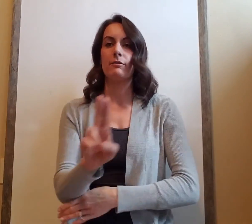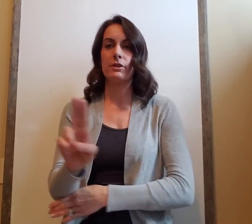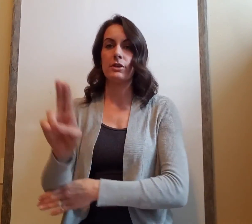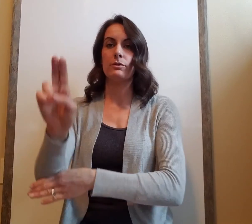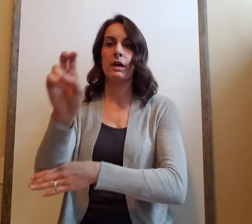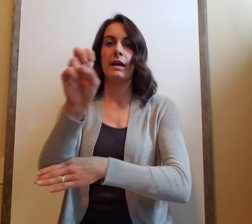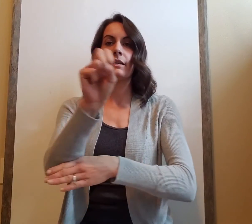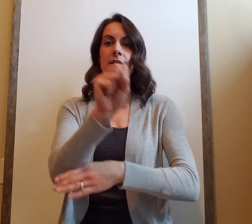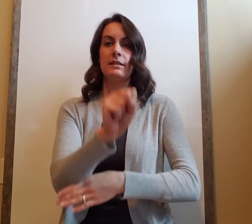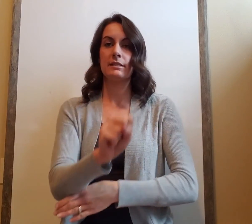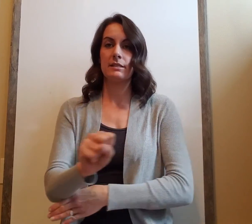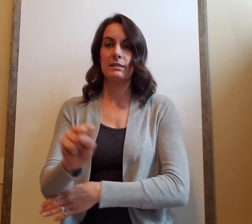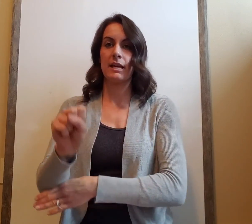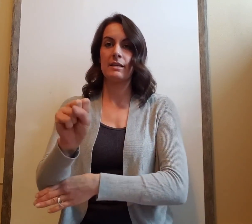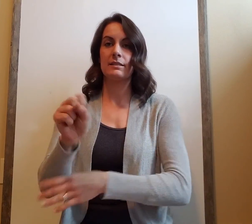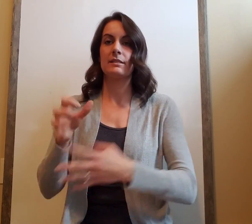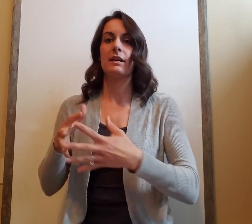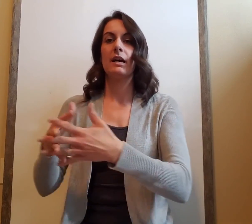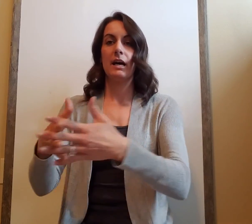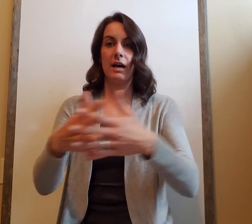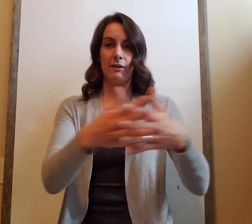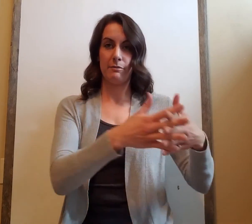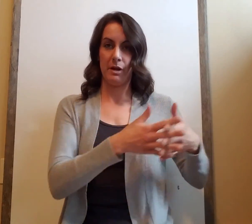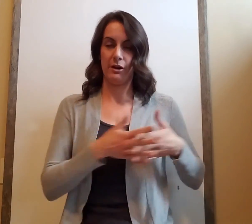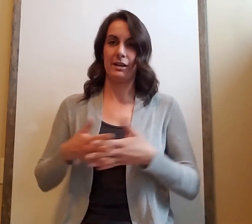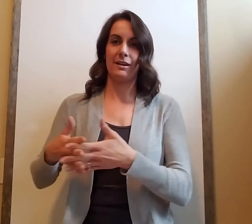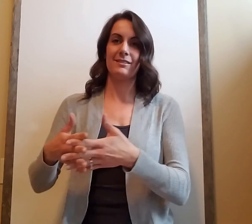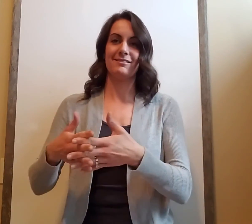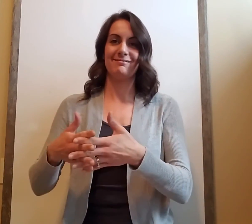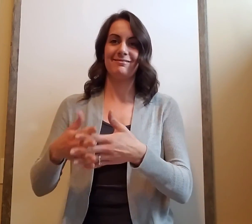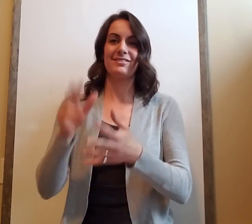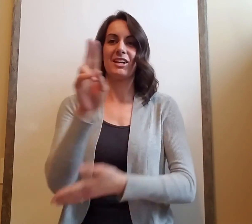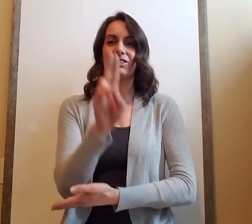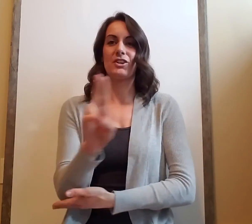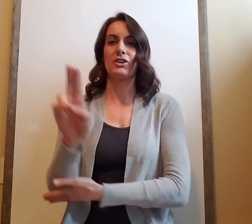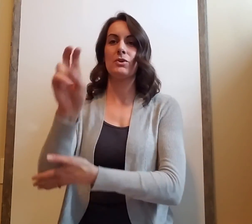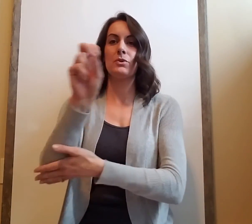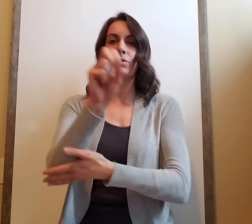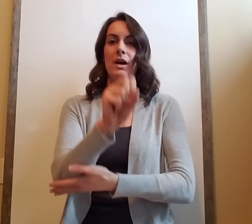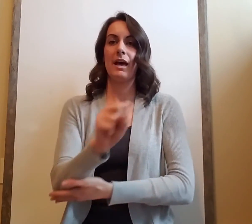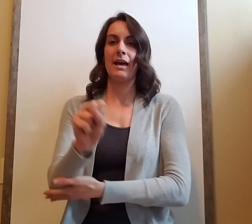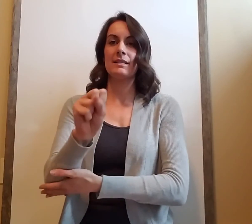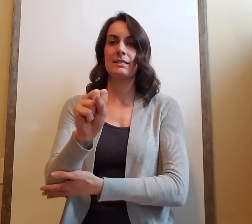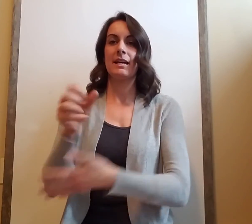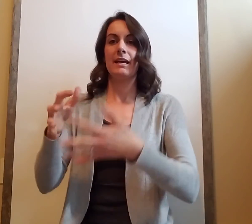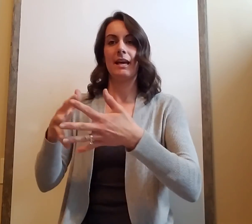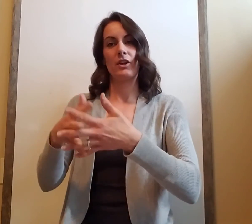the United States of America. That's our U.S. and then our